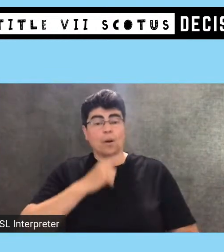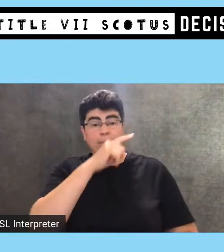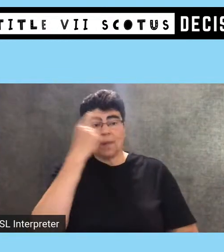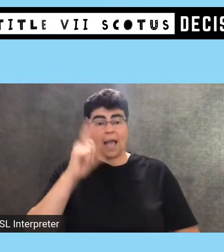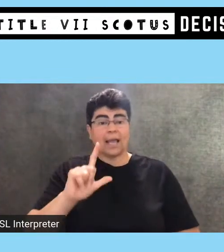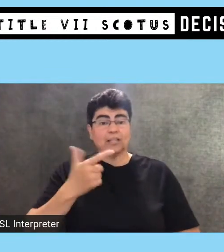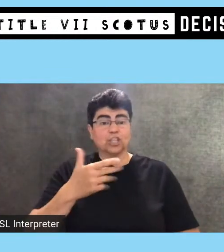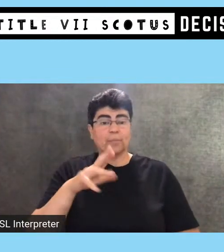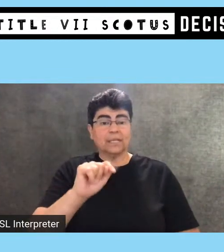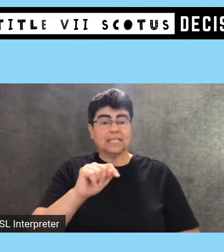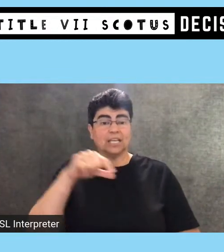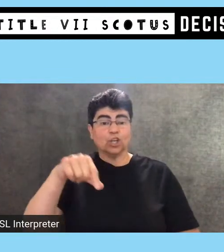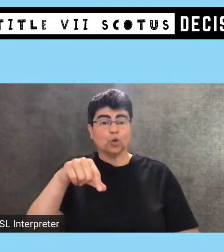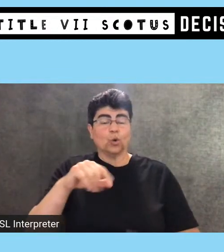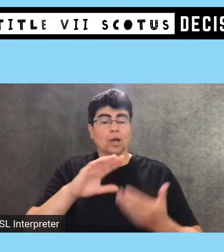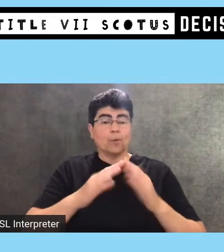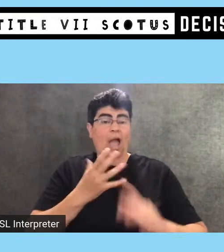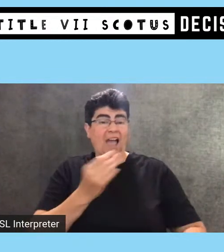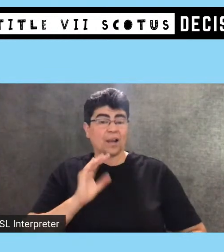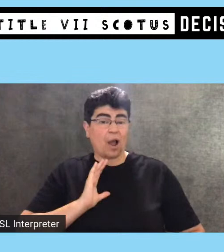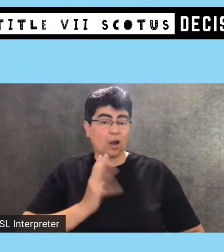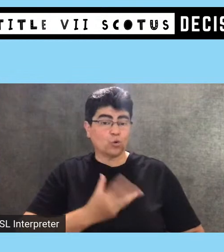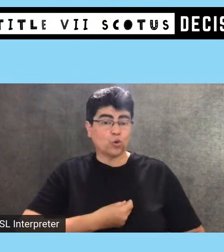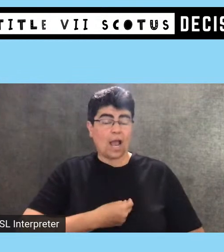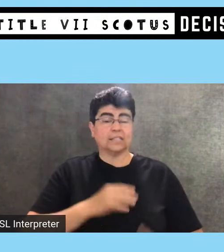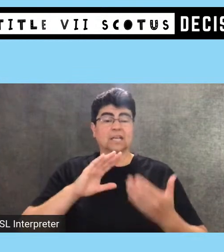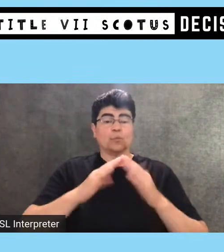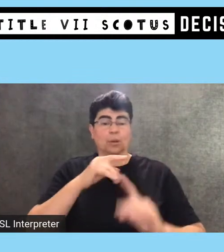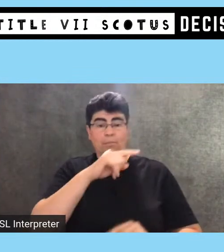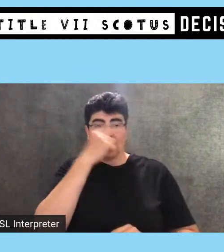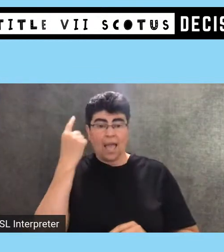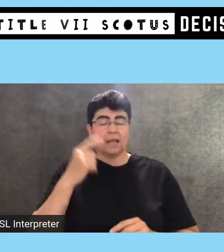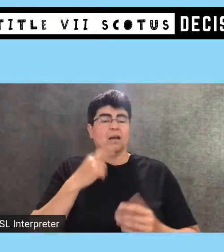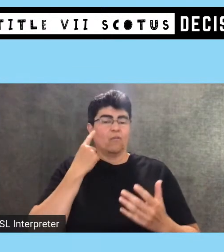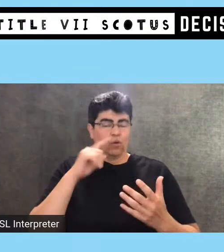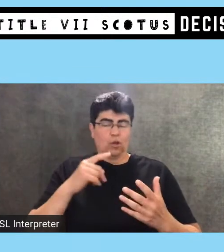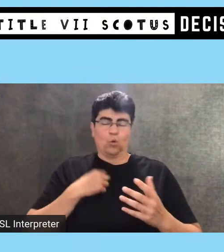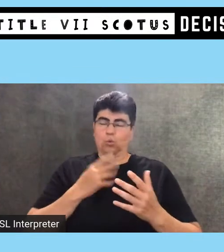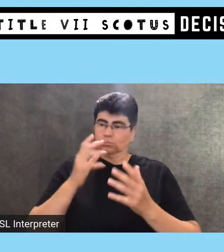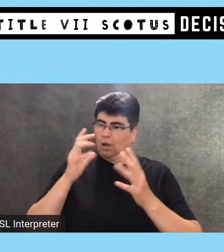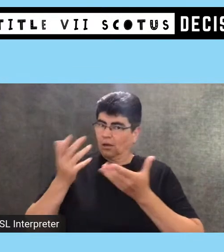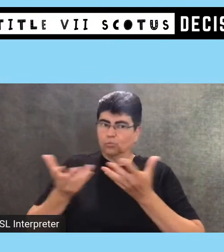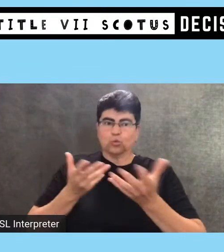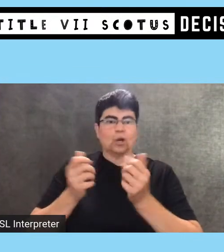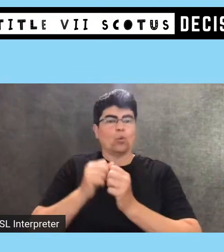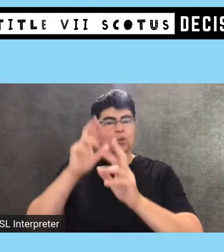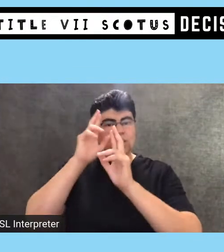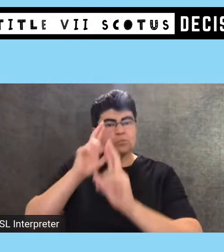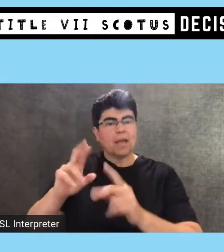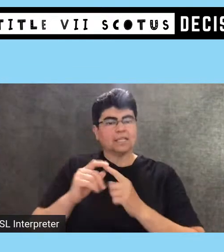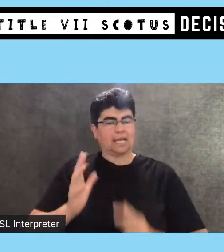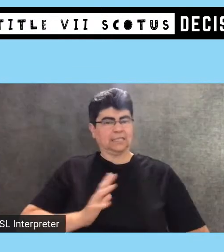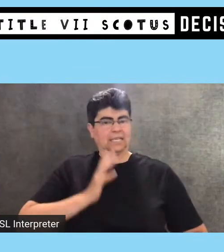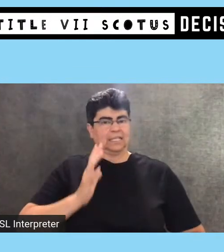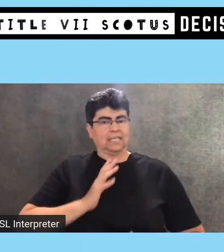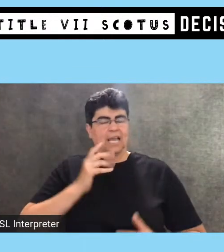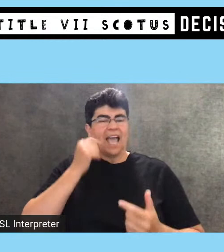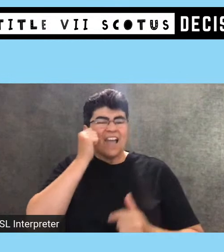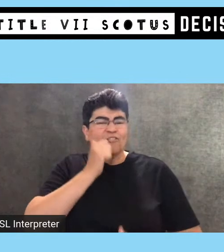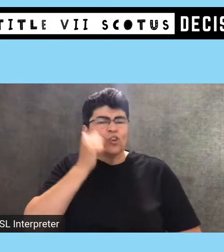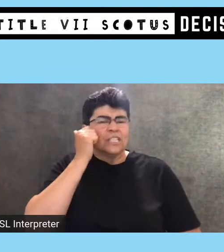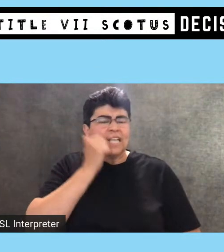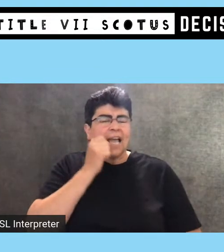and our trans LGBTQ community is treated with respect and dignity every day in all the